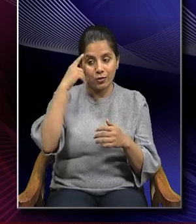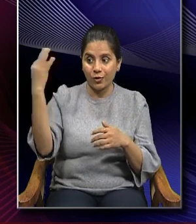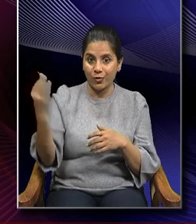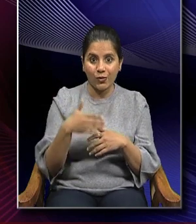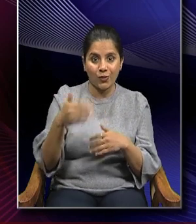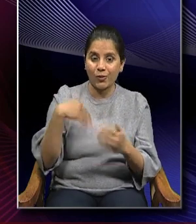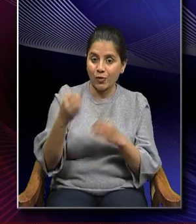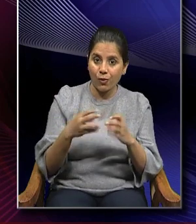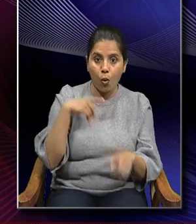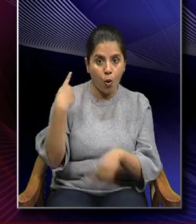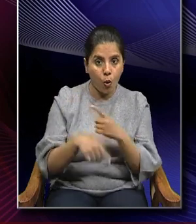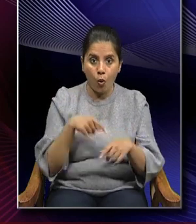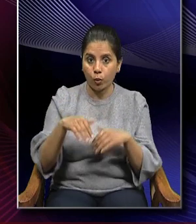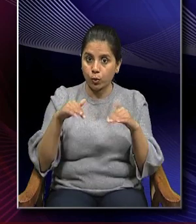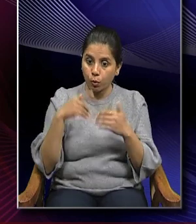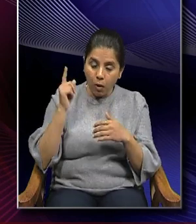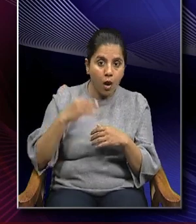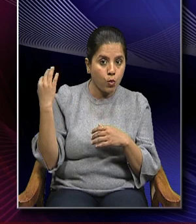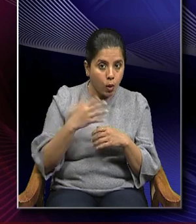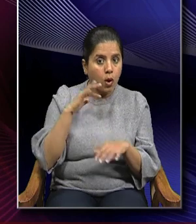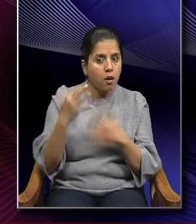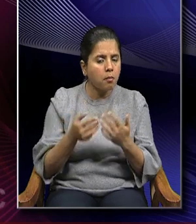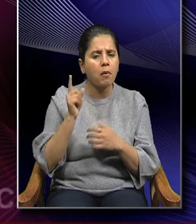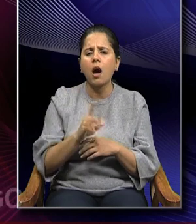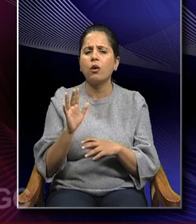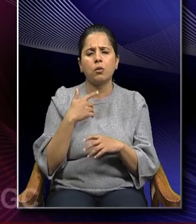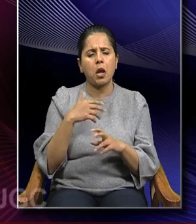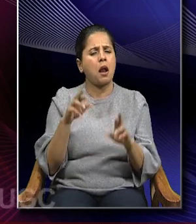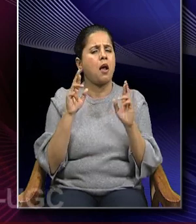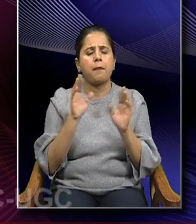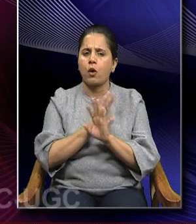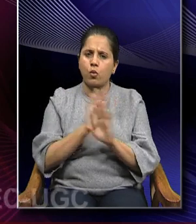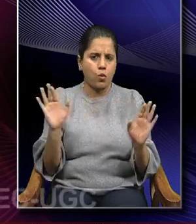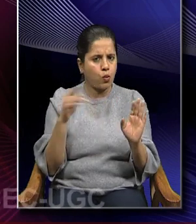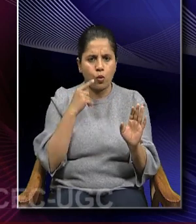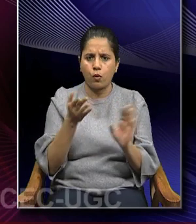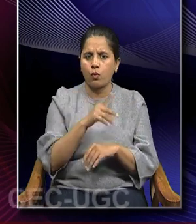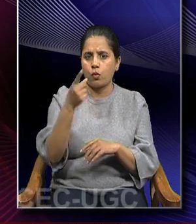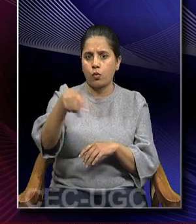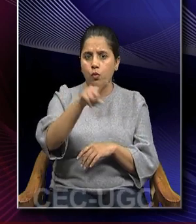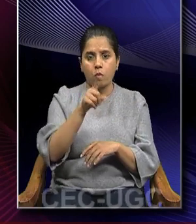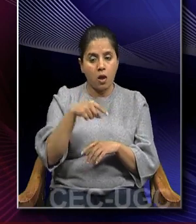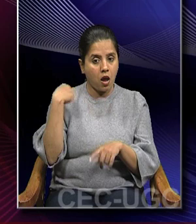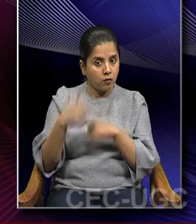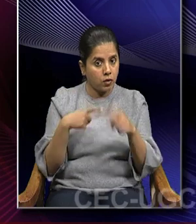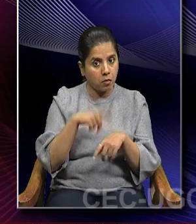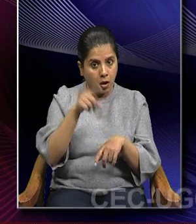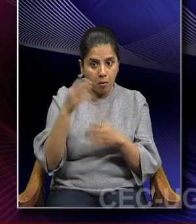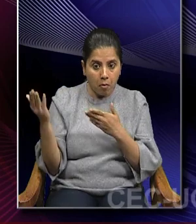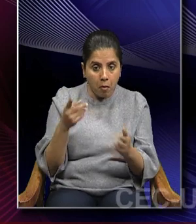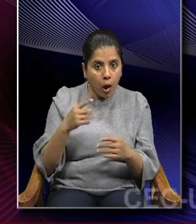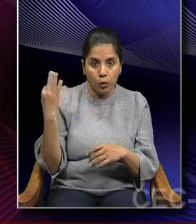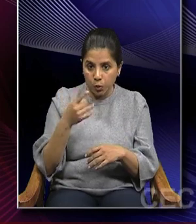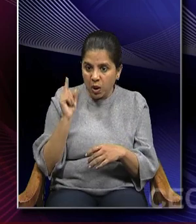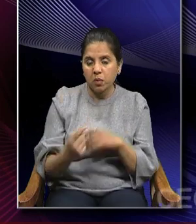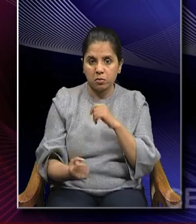are always introducing new to the world products. We are not expecting it from you as a marketer that every time you come up with the